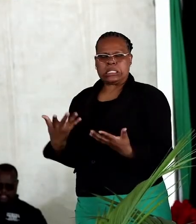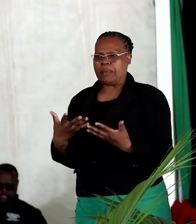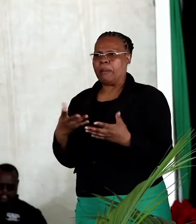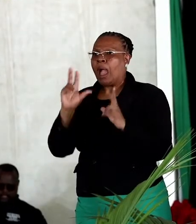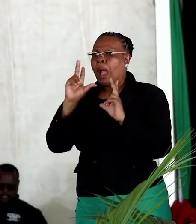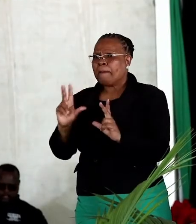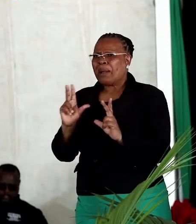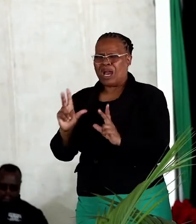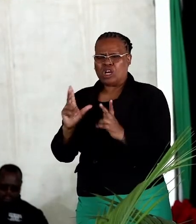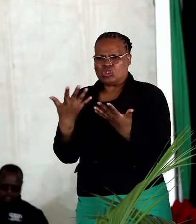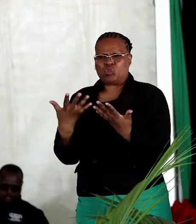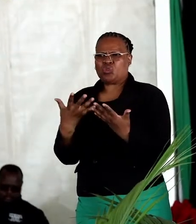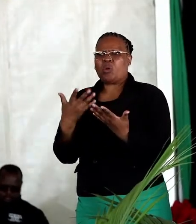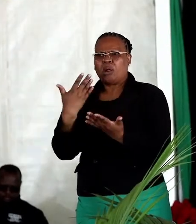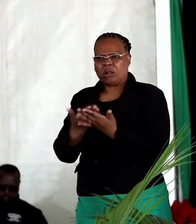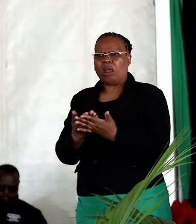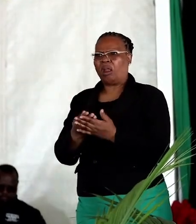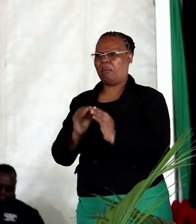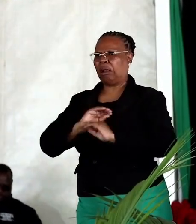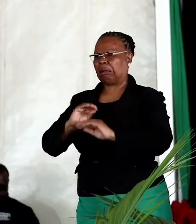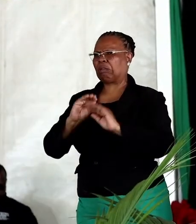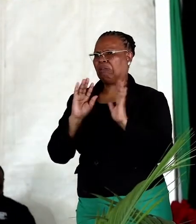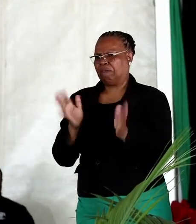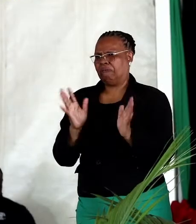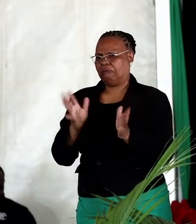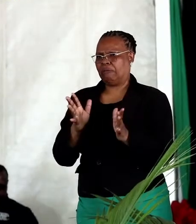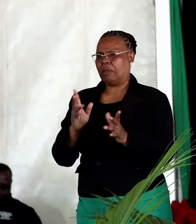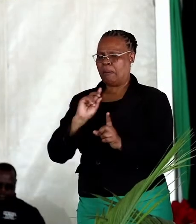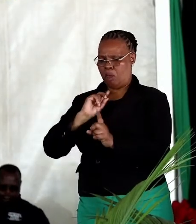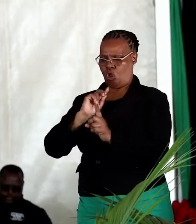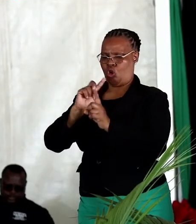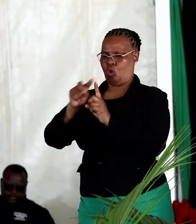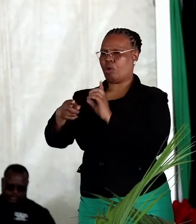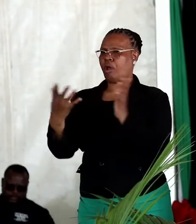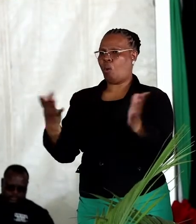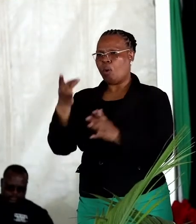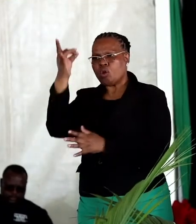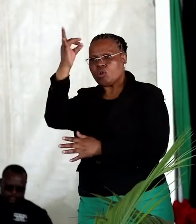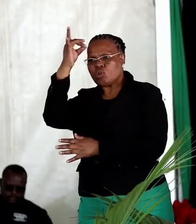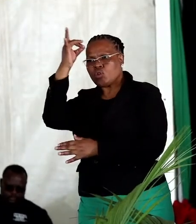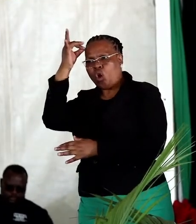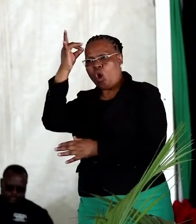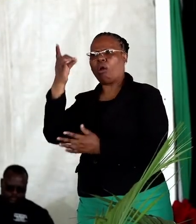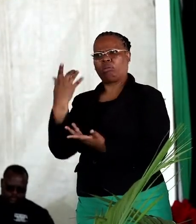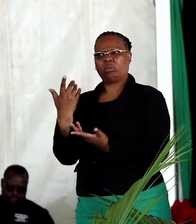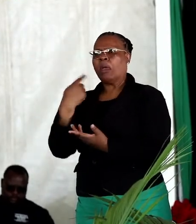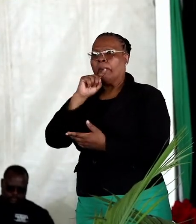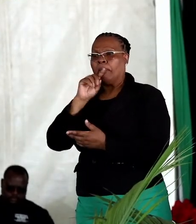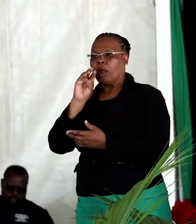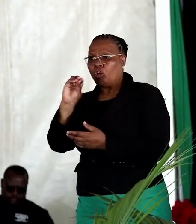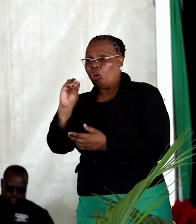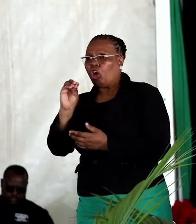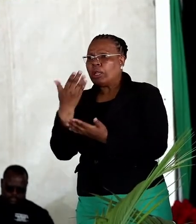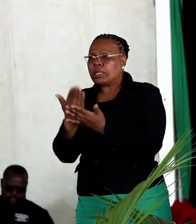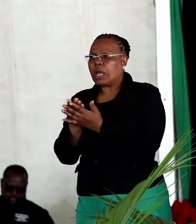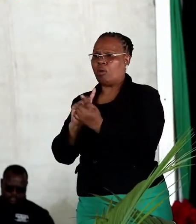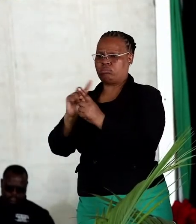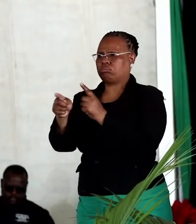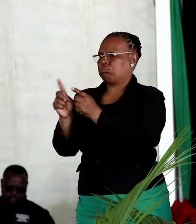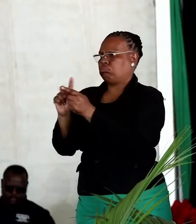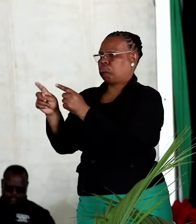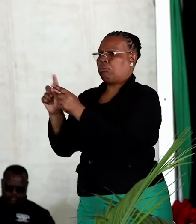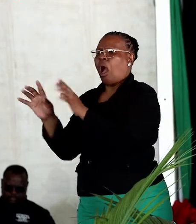disciplined. As but they were marching, babedlula eqonqo idolophu yayinazo ivenkile, they could have looted, they could have